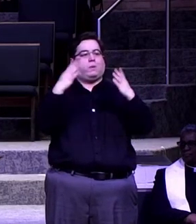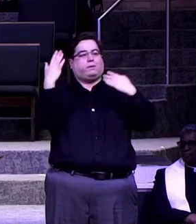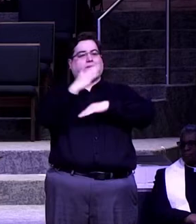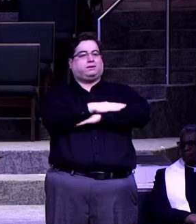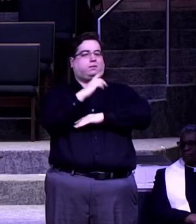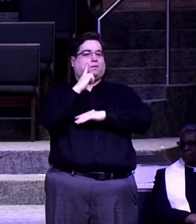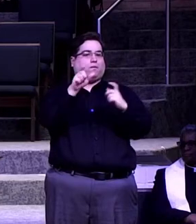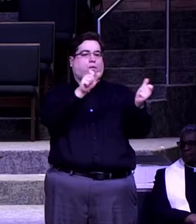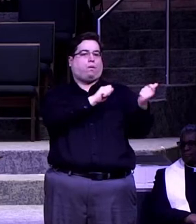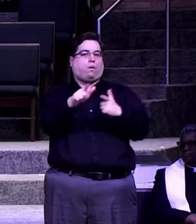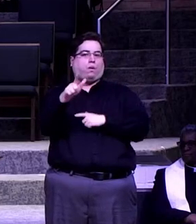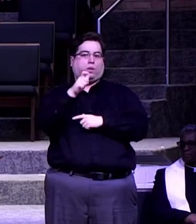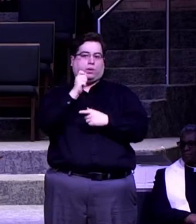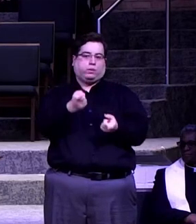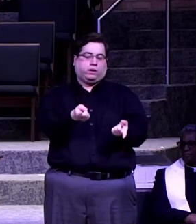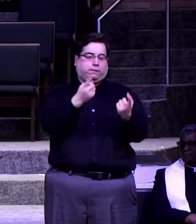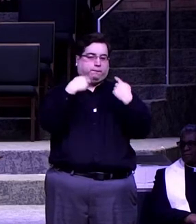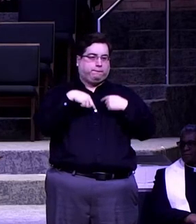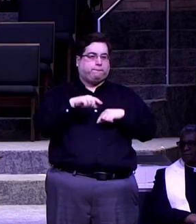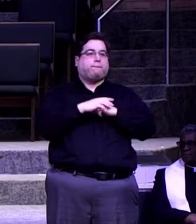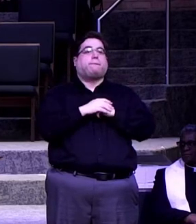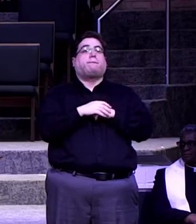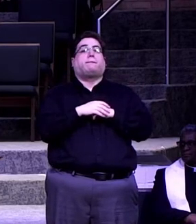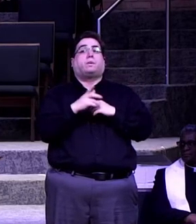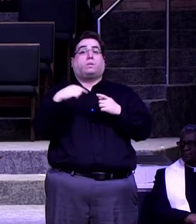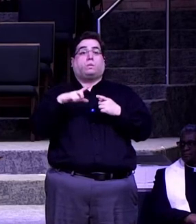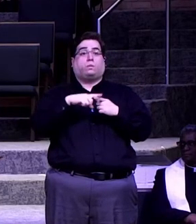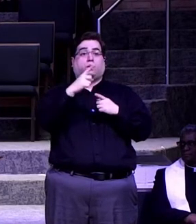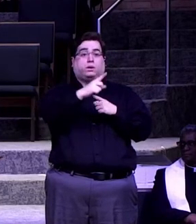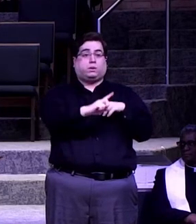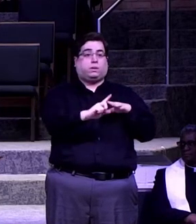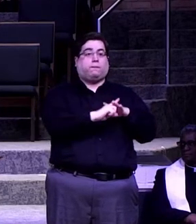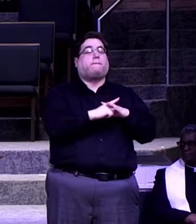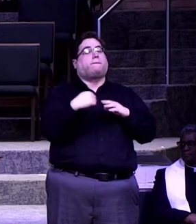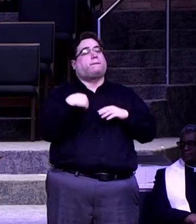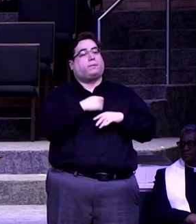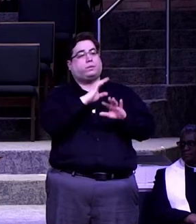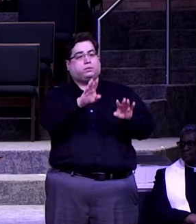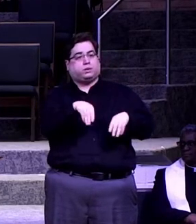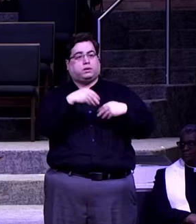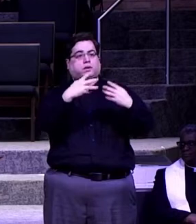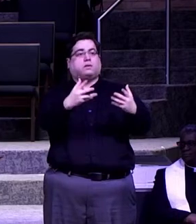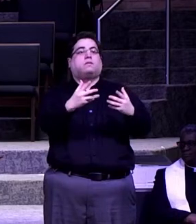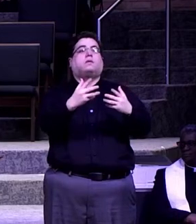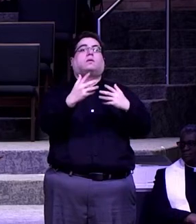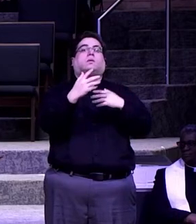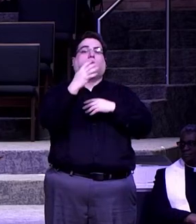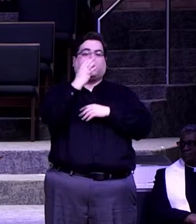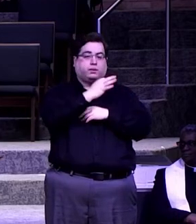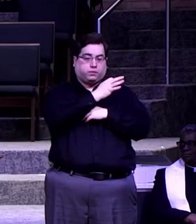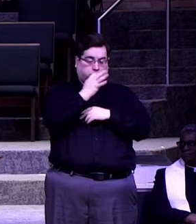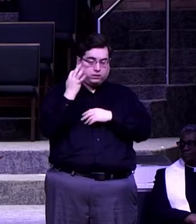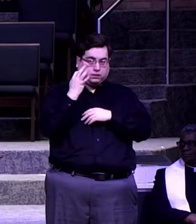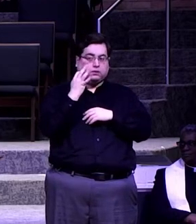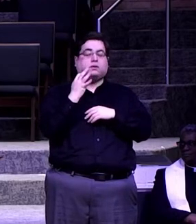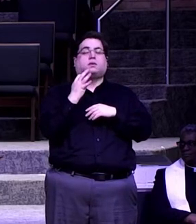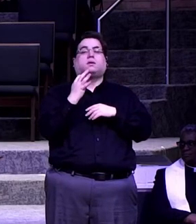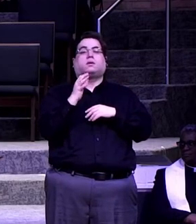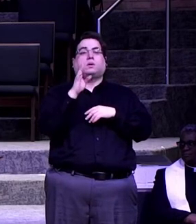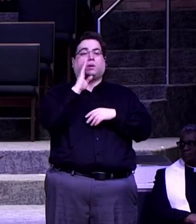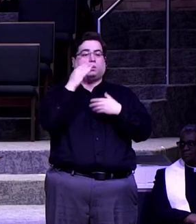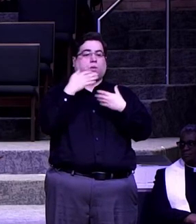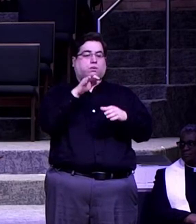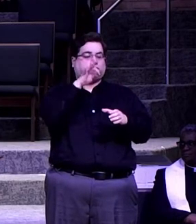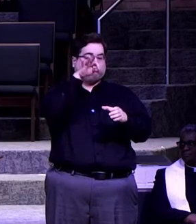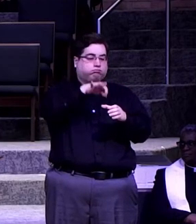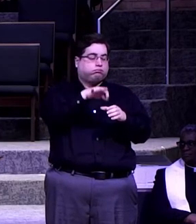for all who come. Now, when you come, we will give you the communion. You will dip it into